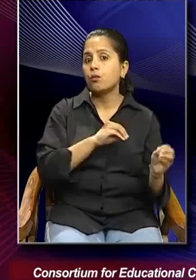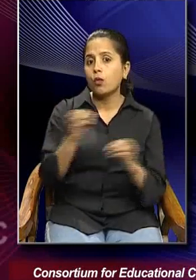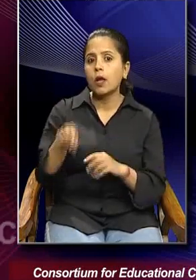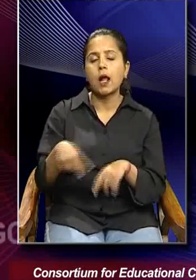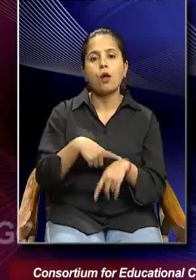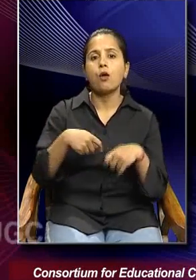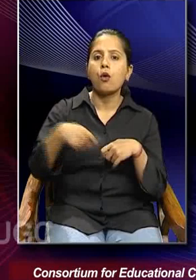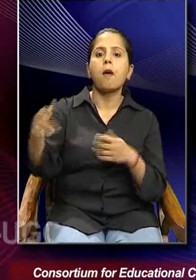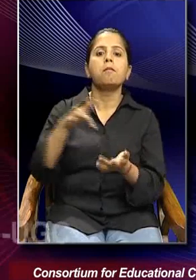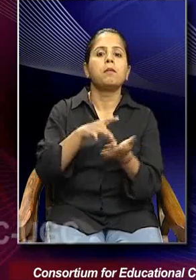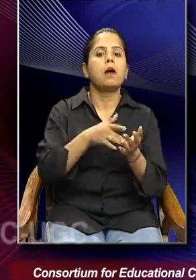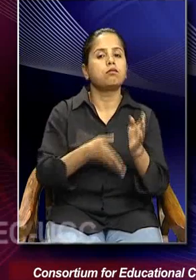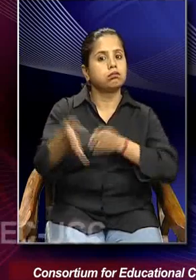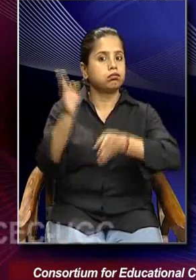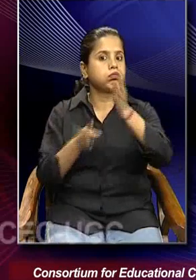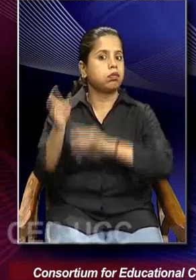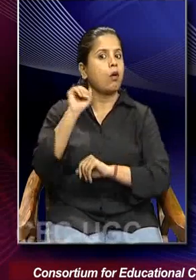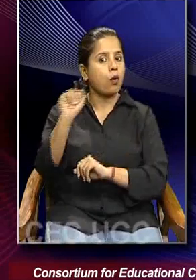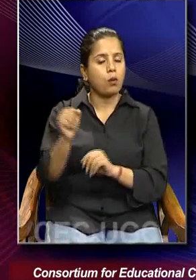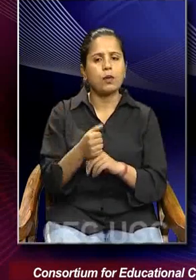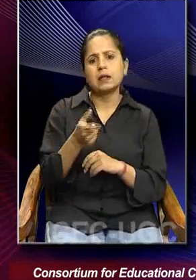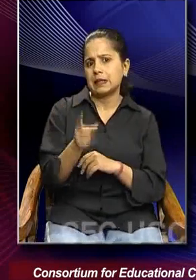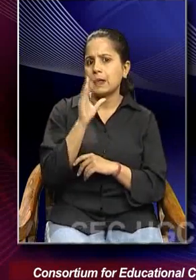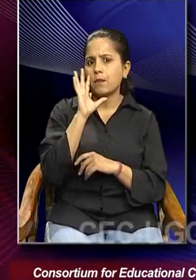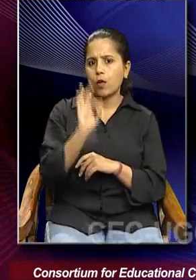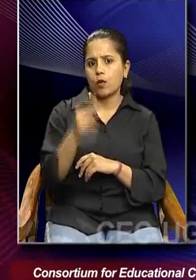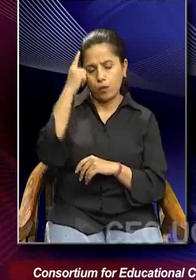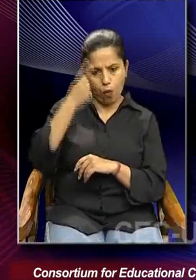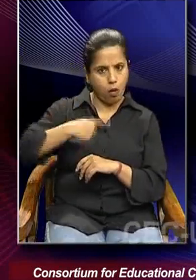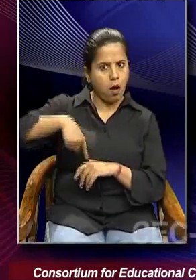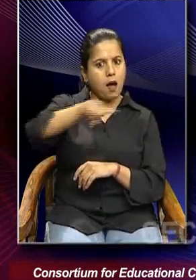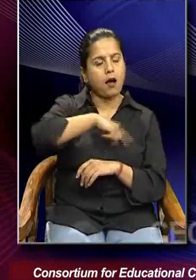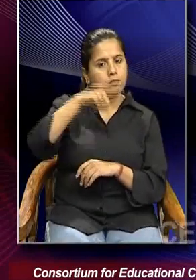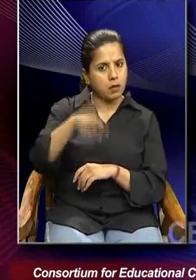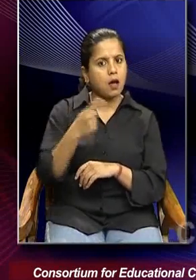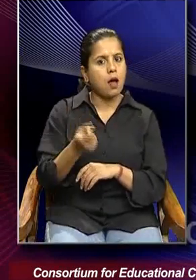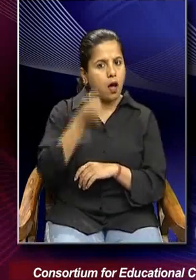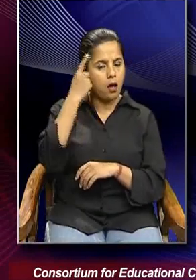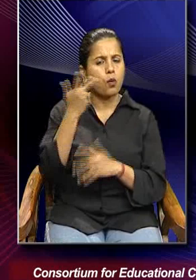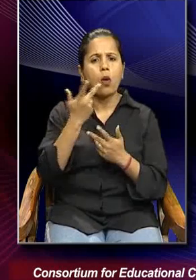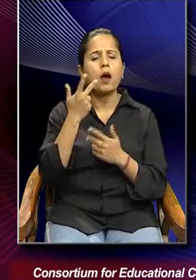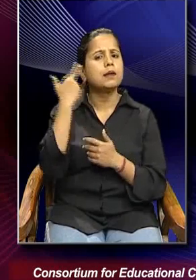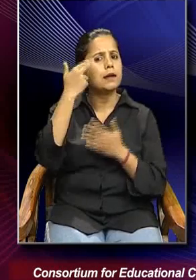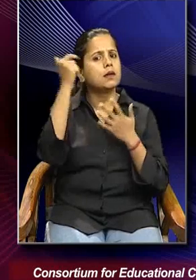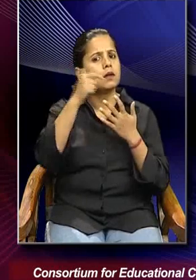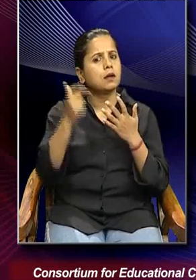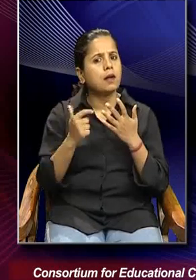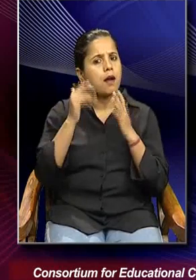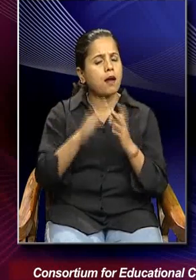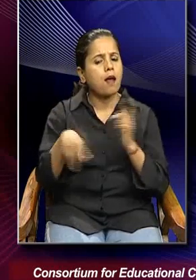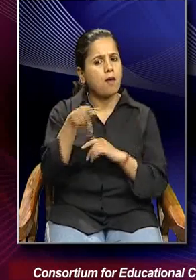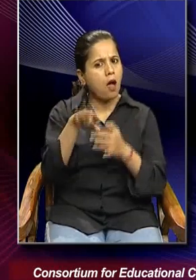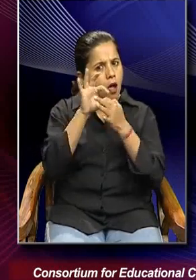long distances. So therefore, it's important for us to understand what are the factors which are underpinning